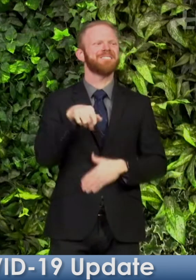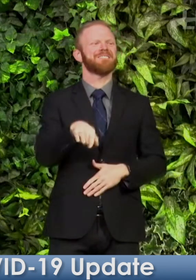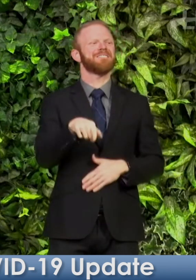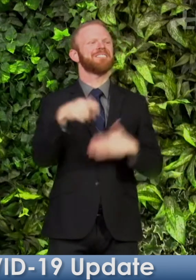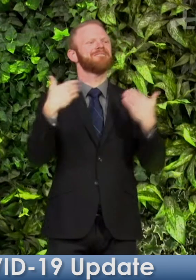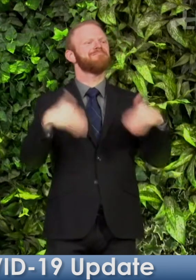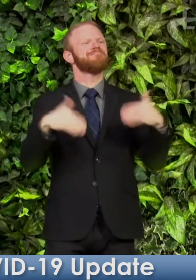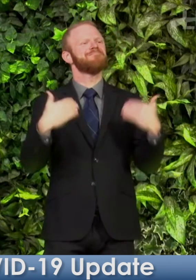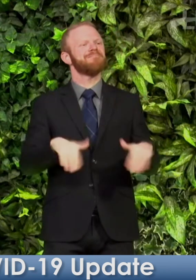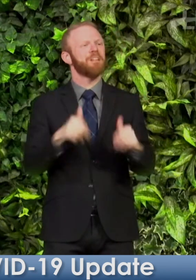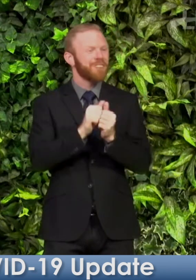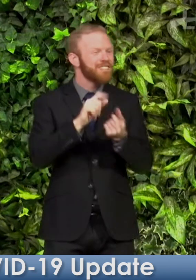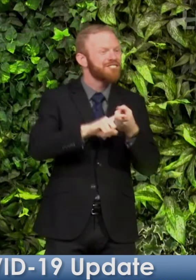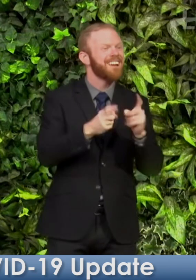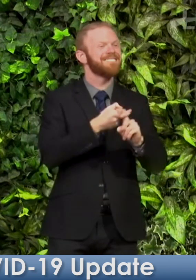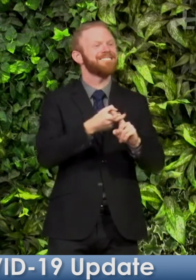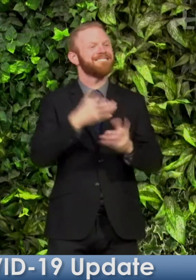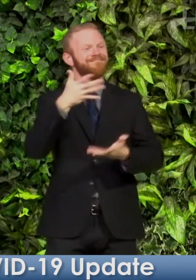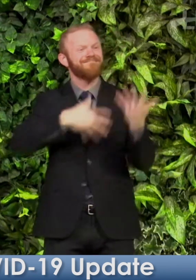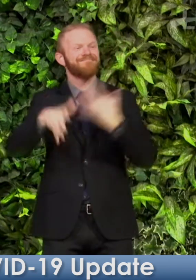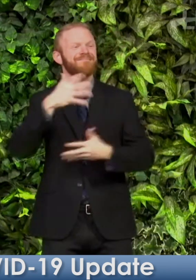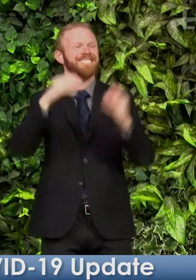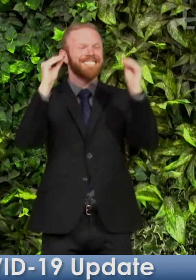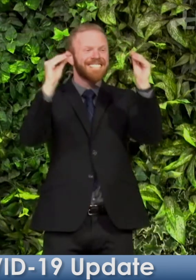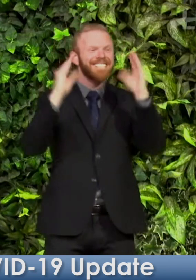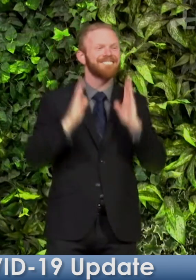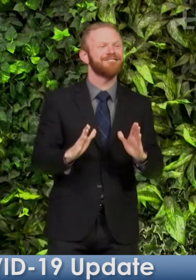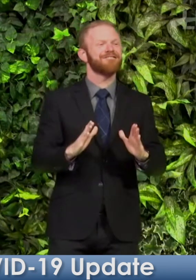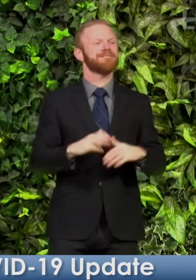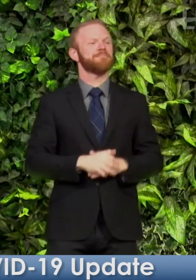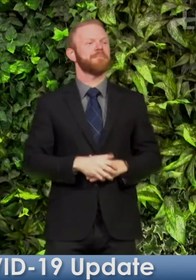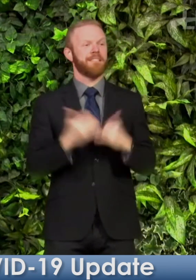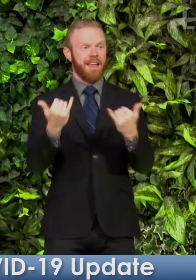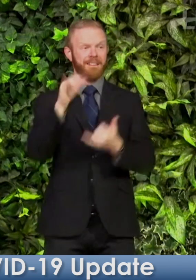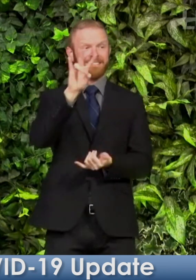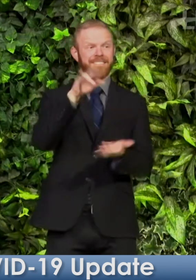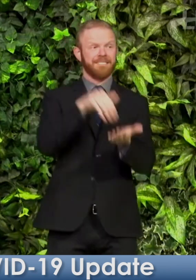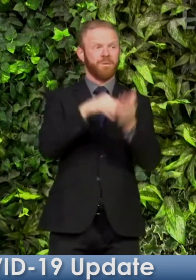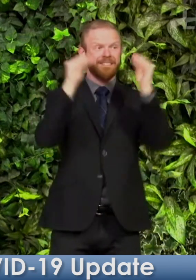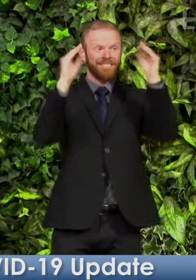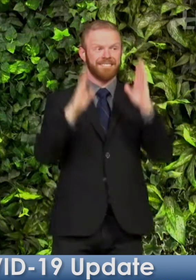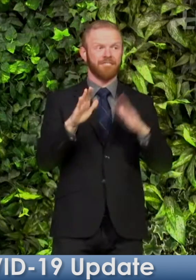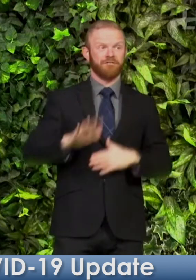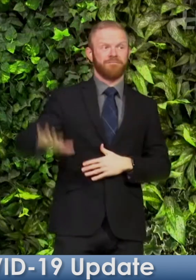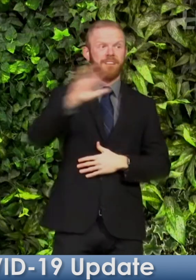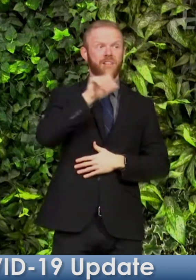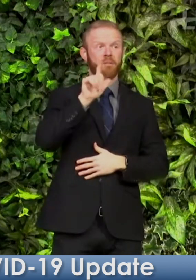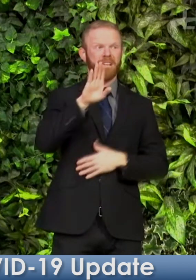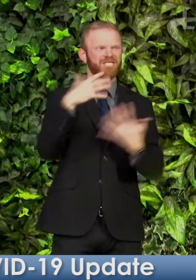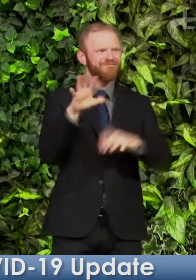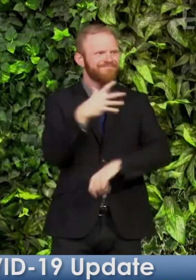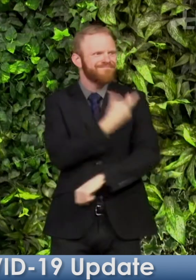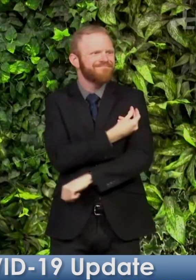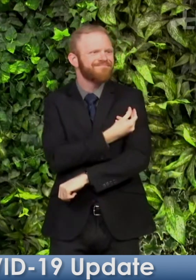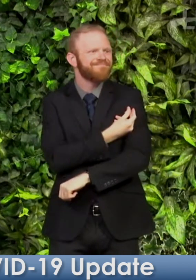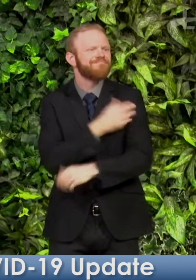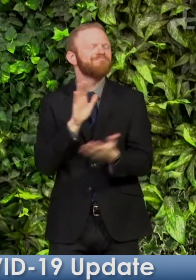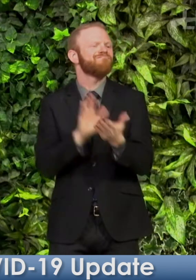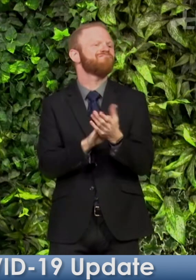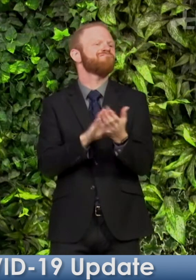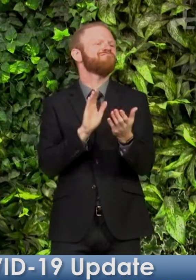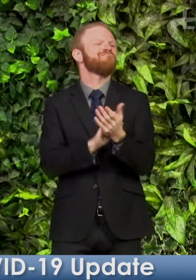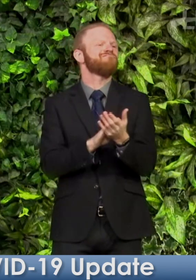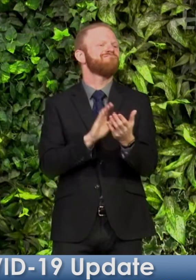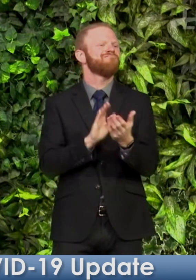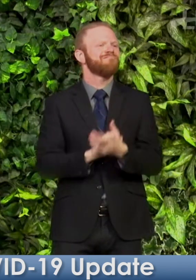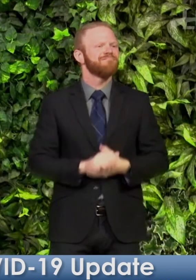7,000 teachers here in Long Beach have been vaccinated. That is to be commended. As we know, it's been a powerful